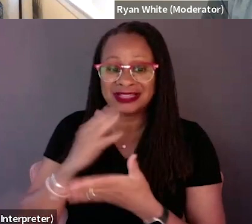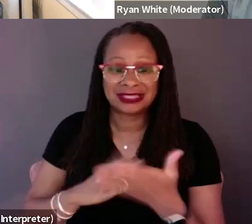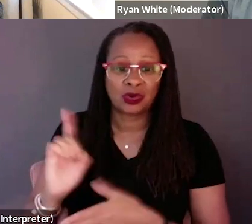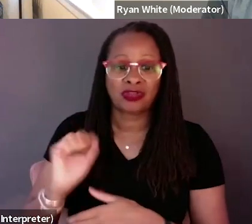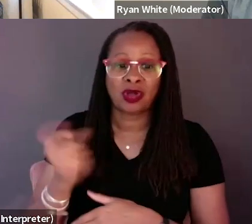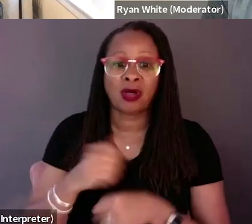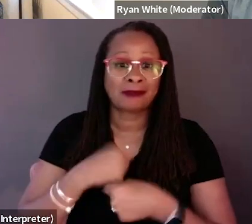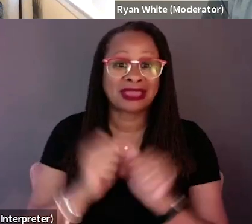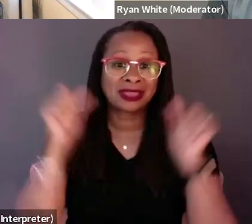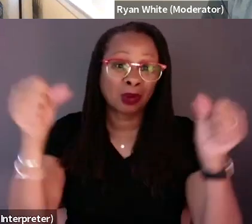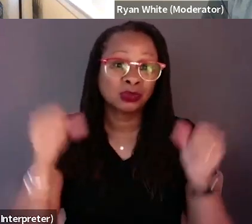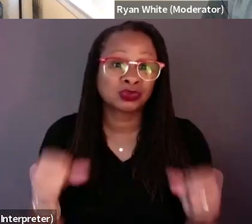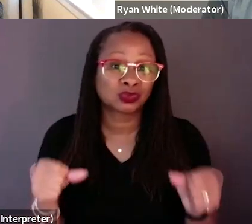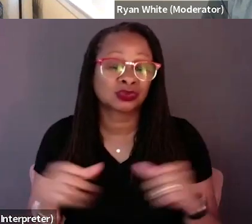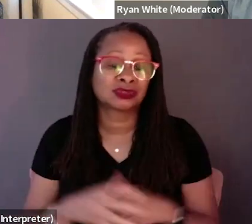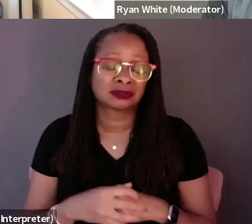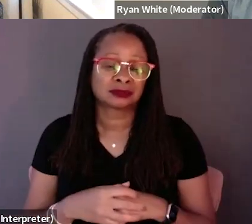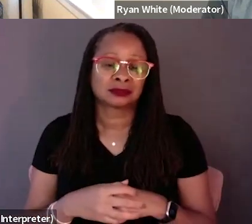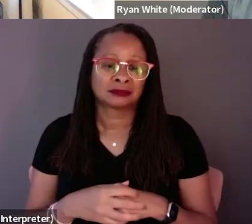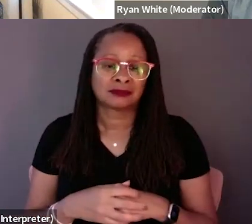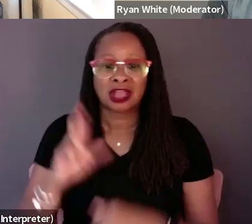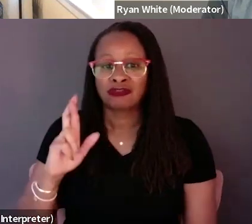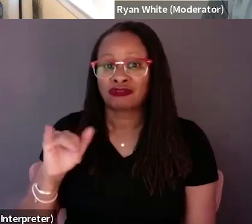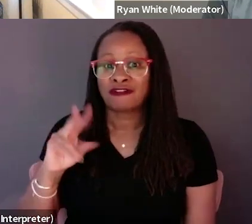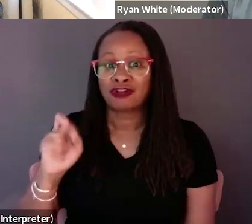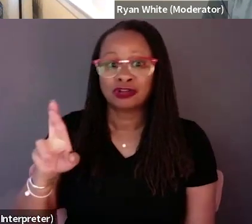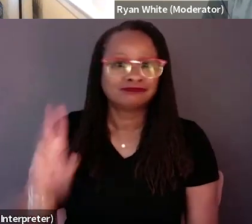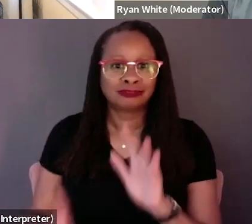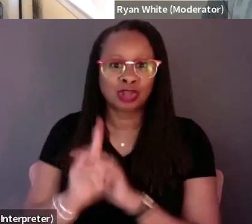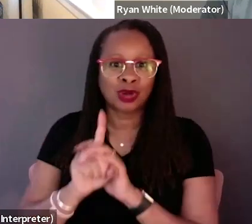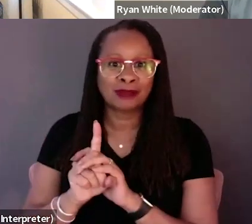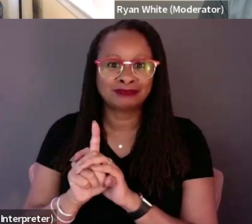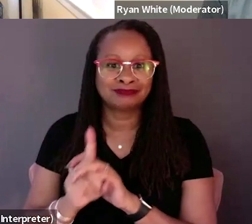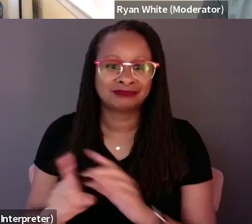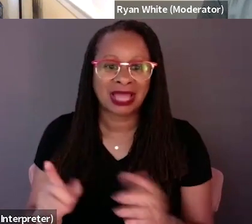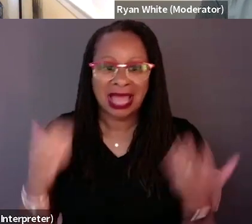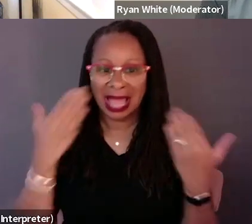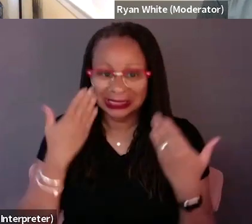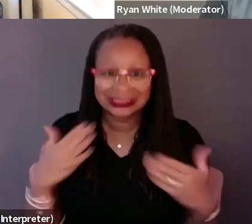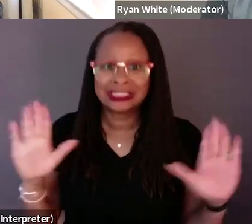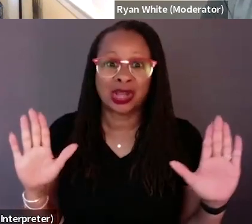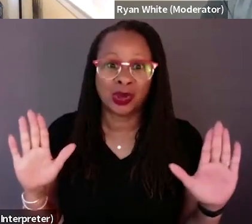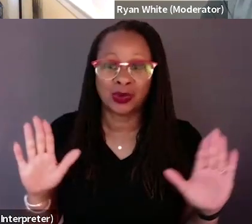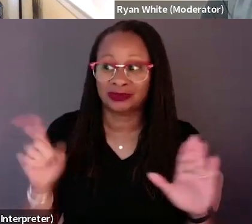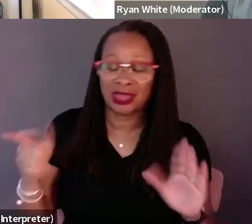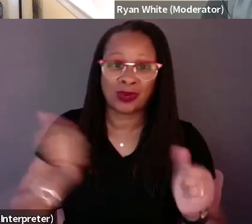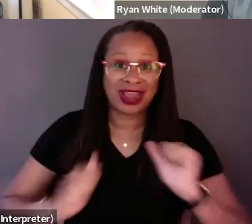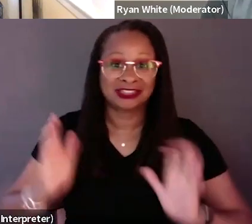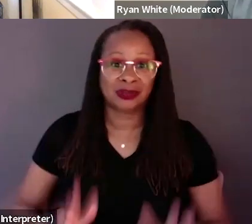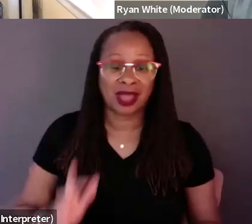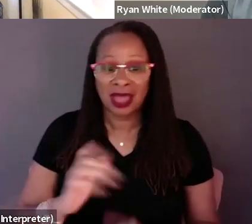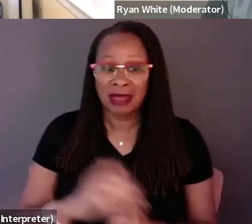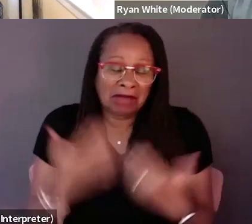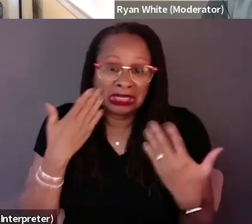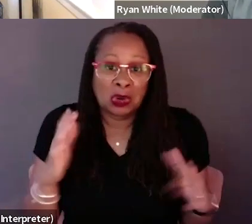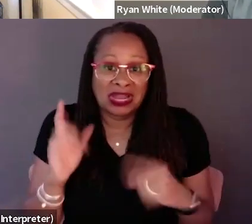scene where they're all making posters, and River just showed up, and I did not know they were an actor at that